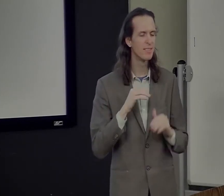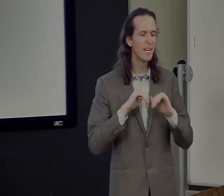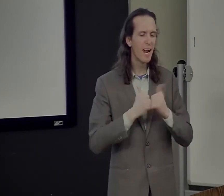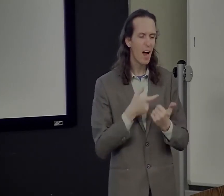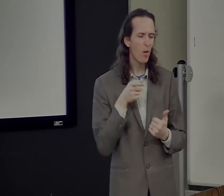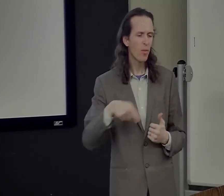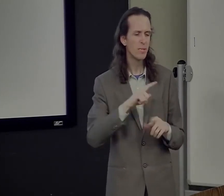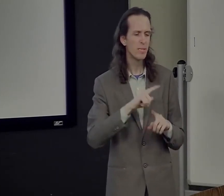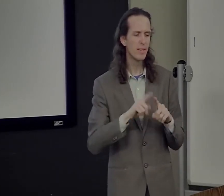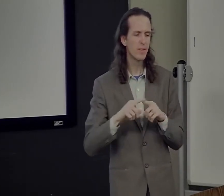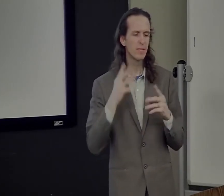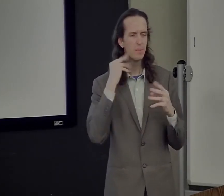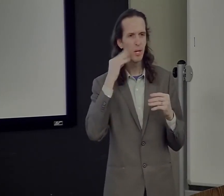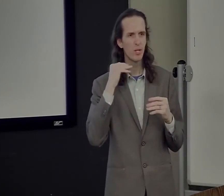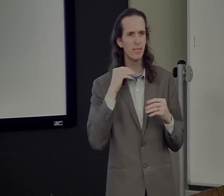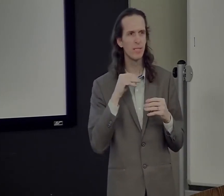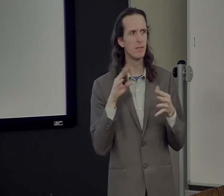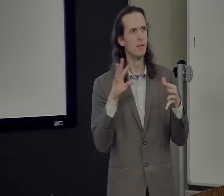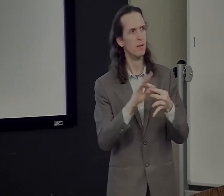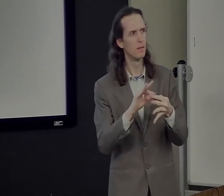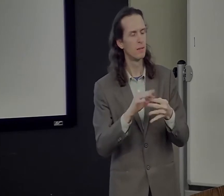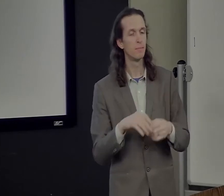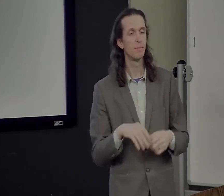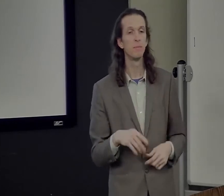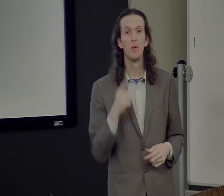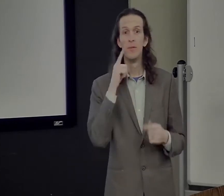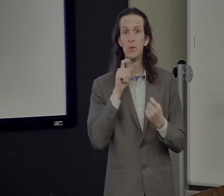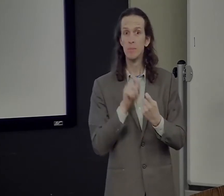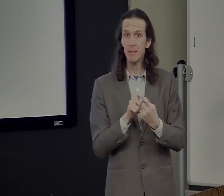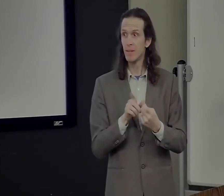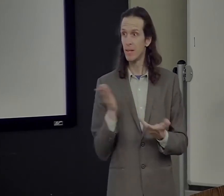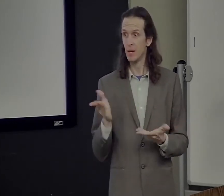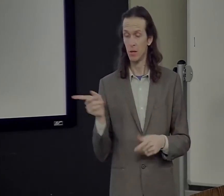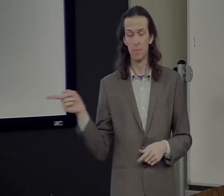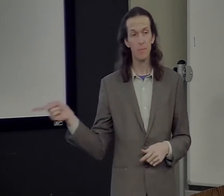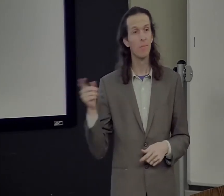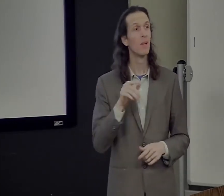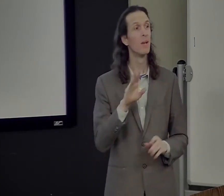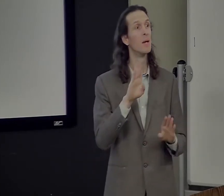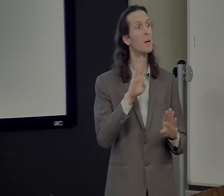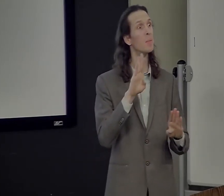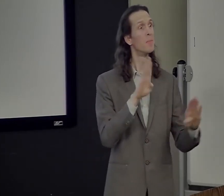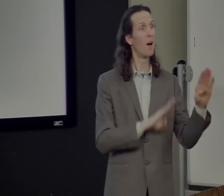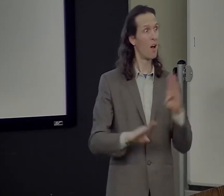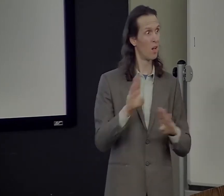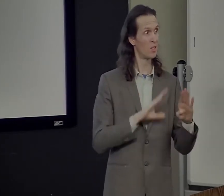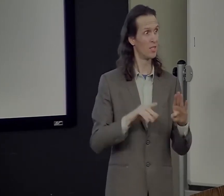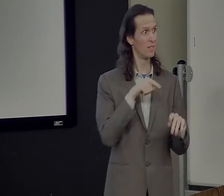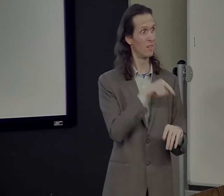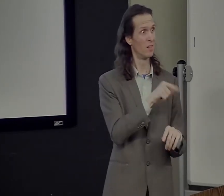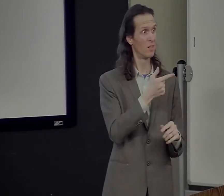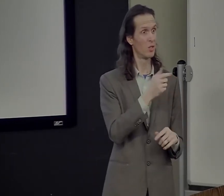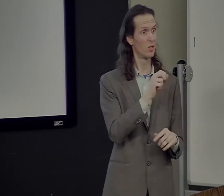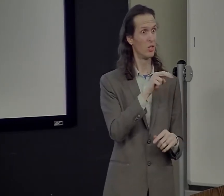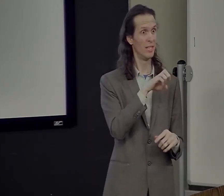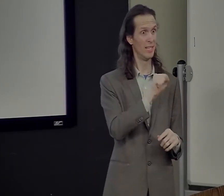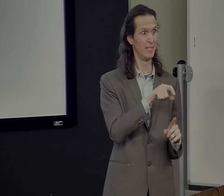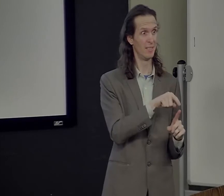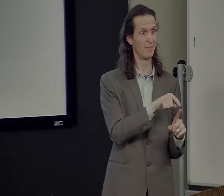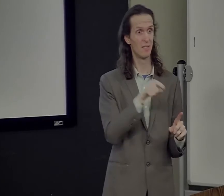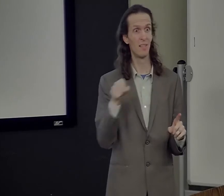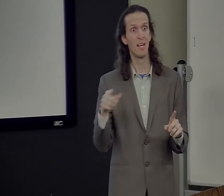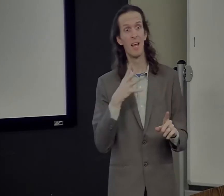human experiences to understand how biology, genes in specific, and environment